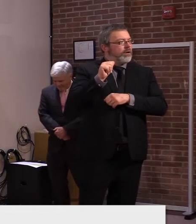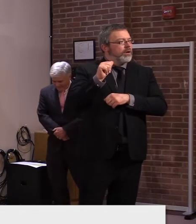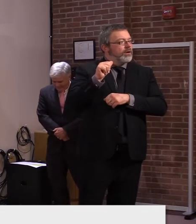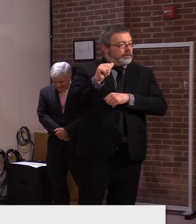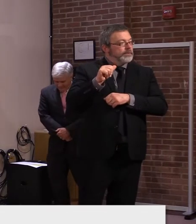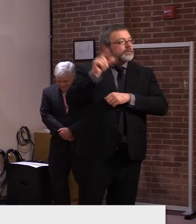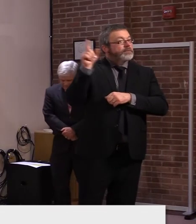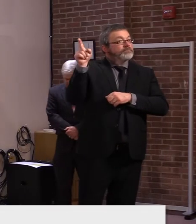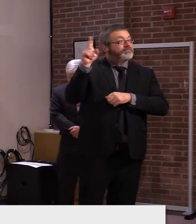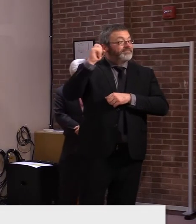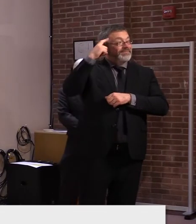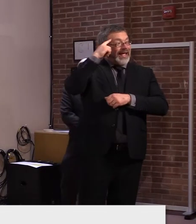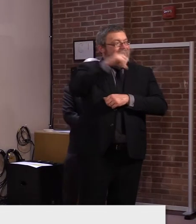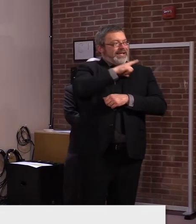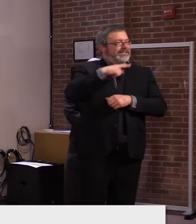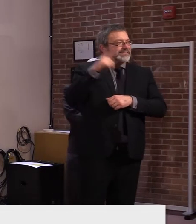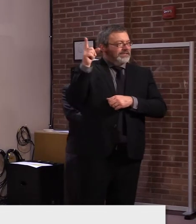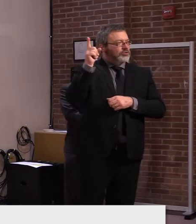what